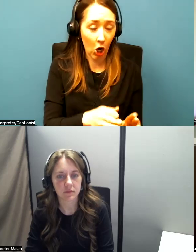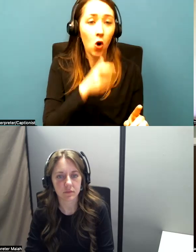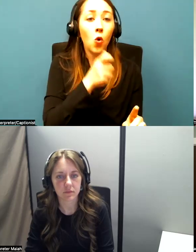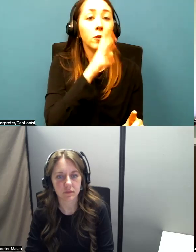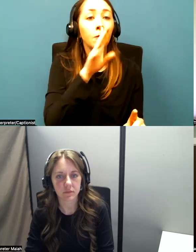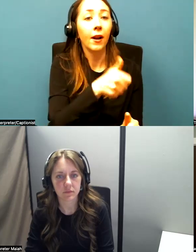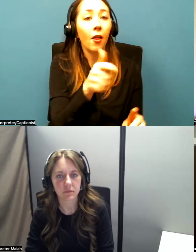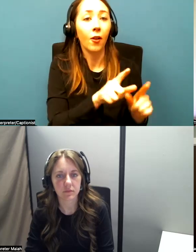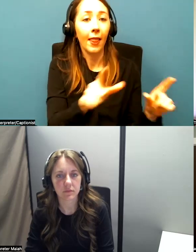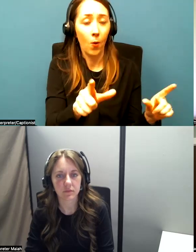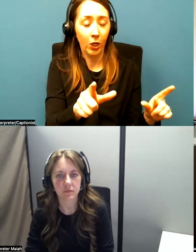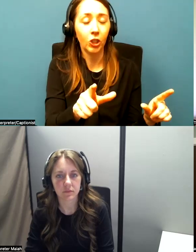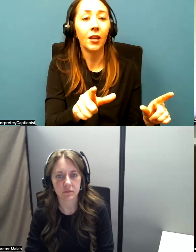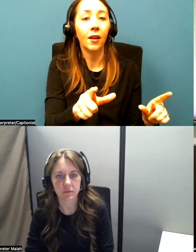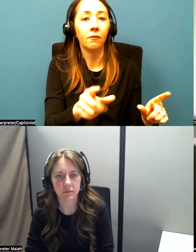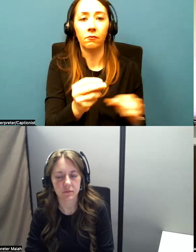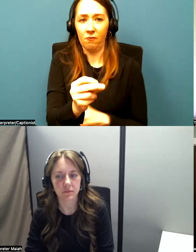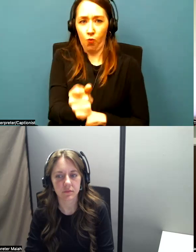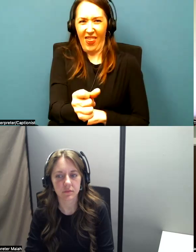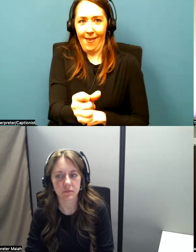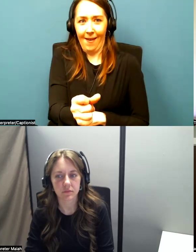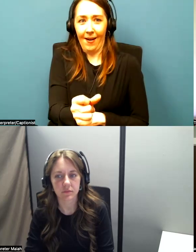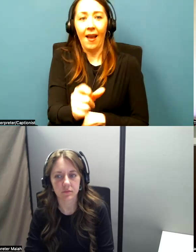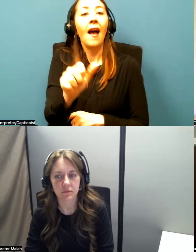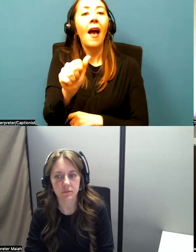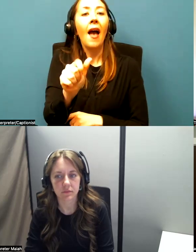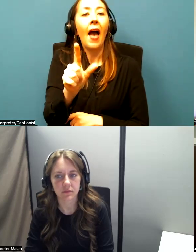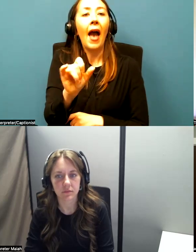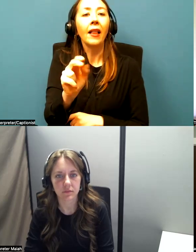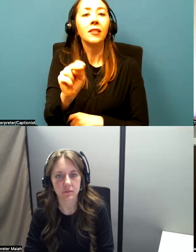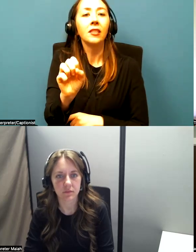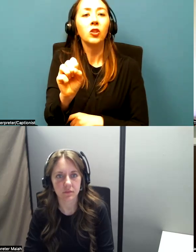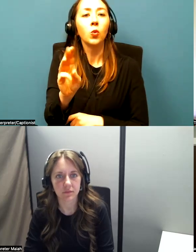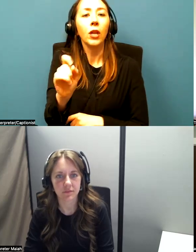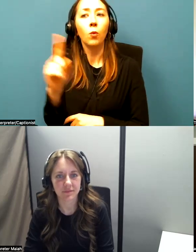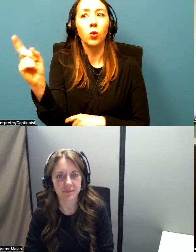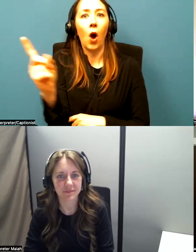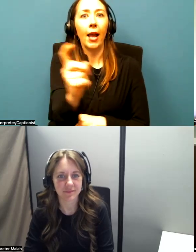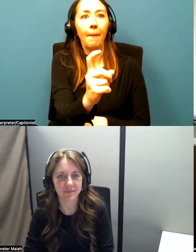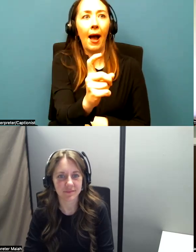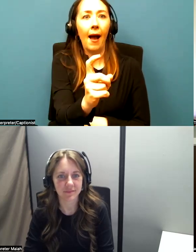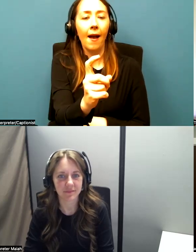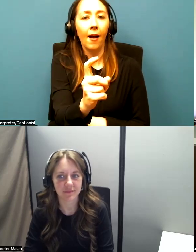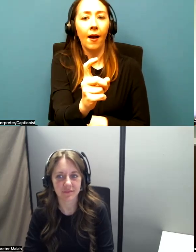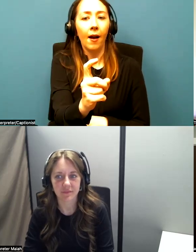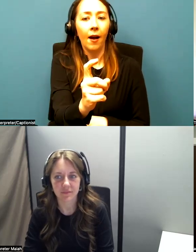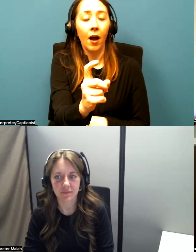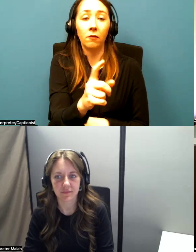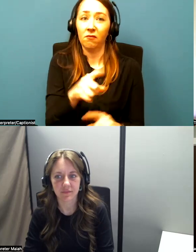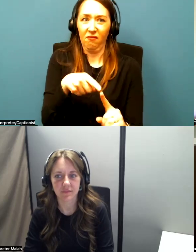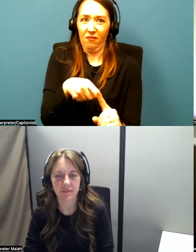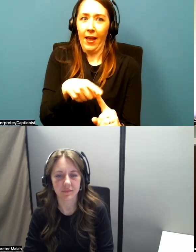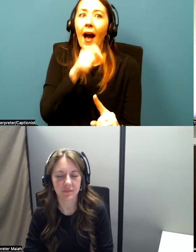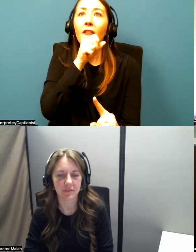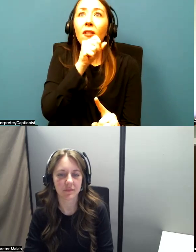different language. And right then, Alison Sweeney was walking by, and I said, and who I have loved for